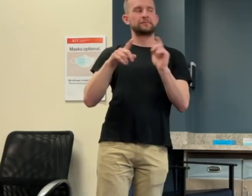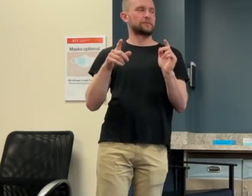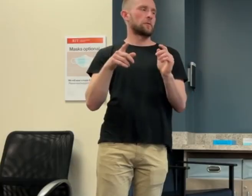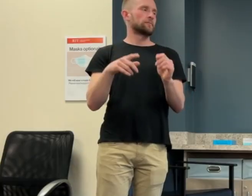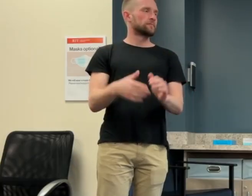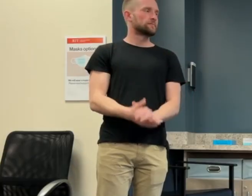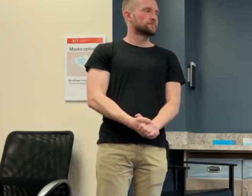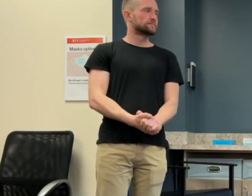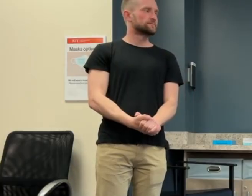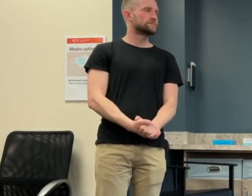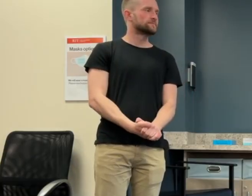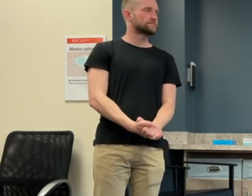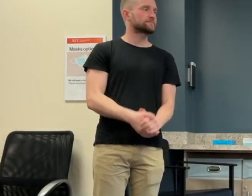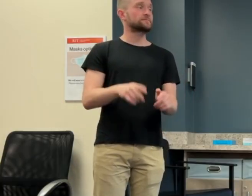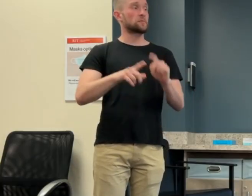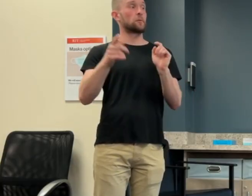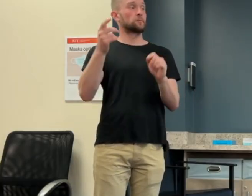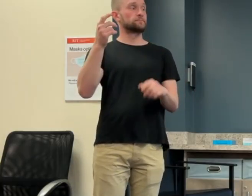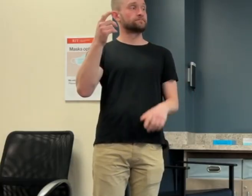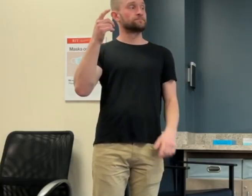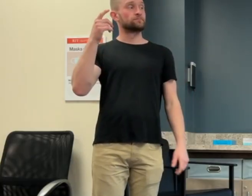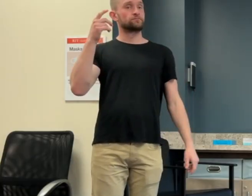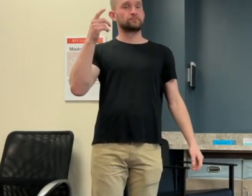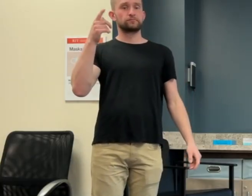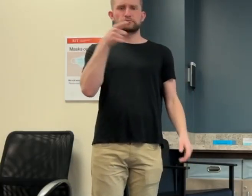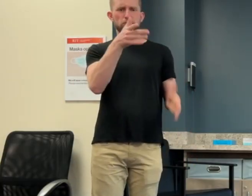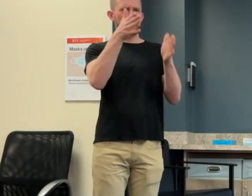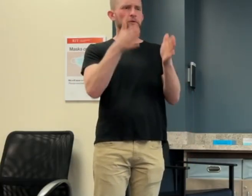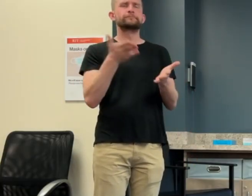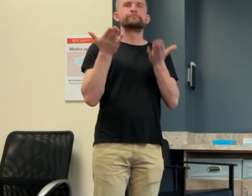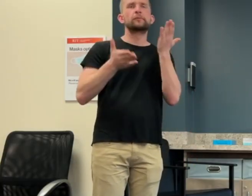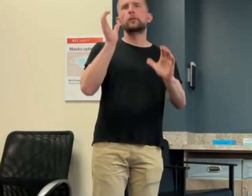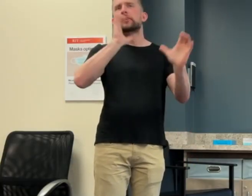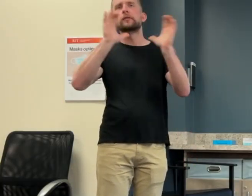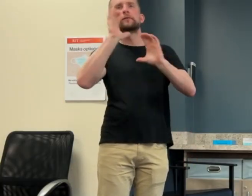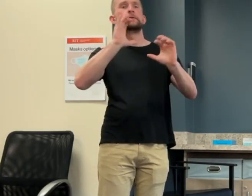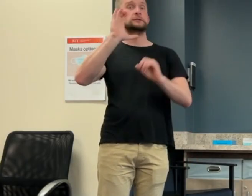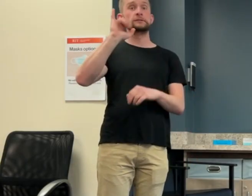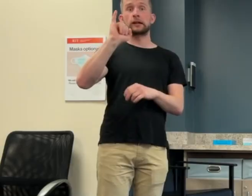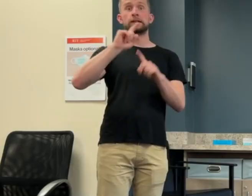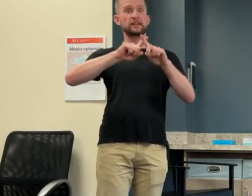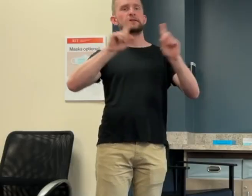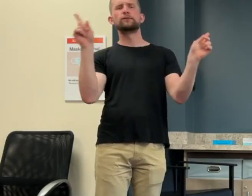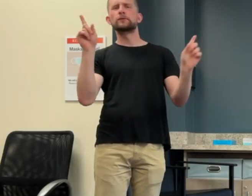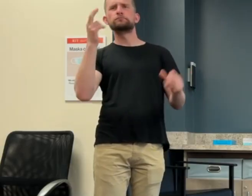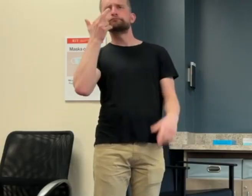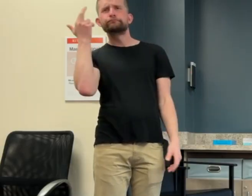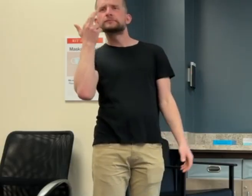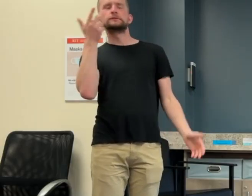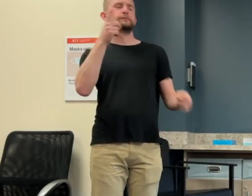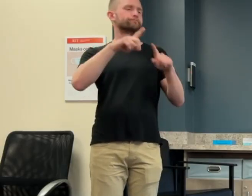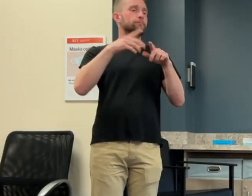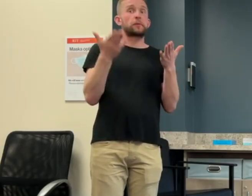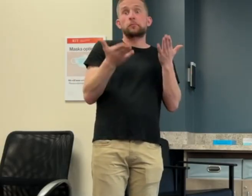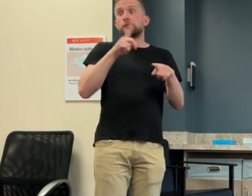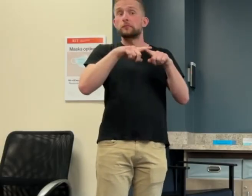And a lot of the reason why someone might get a different cochlear implant can be dependent on the surgeon and